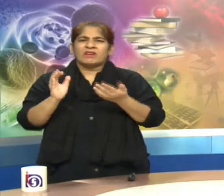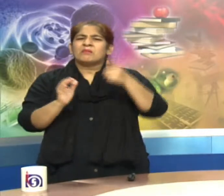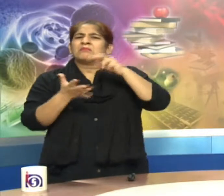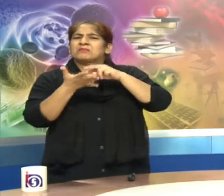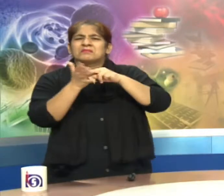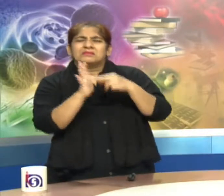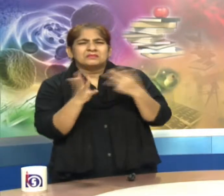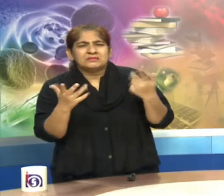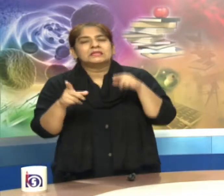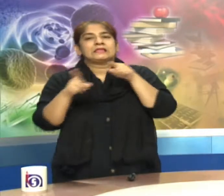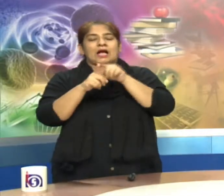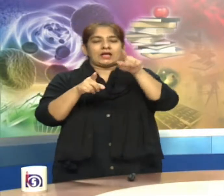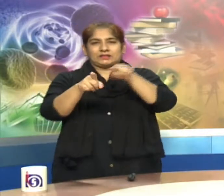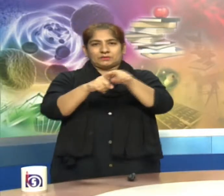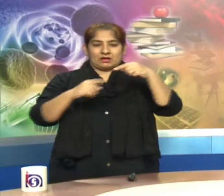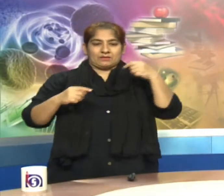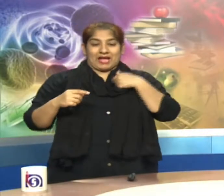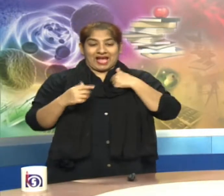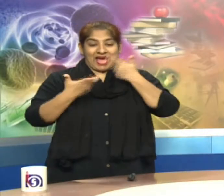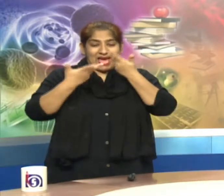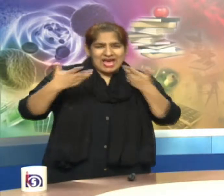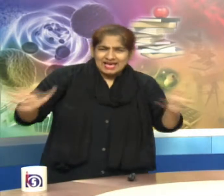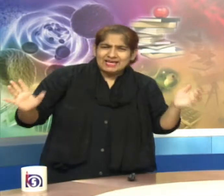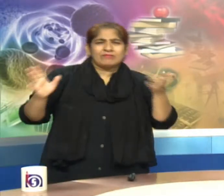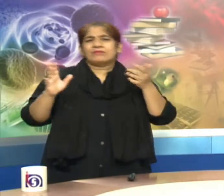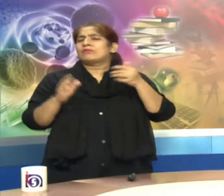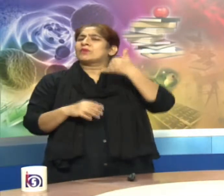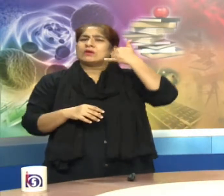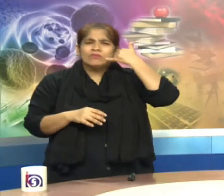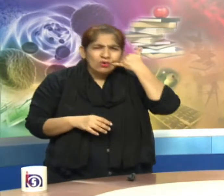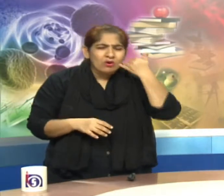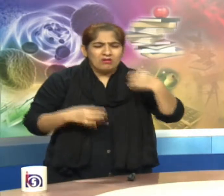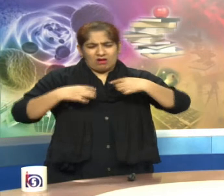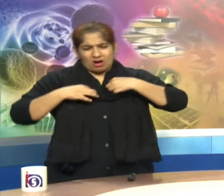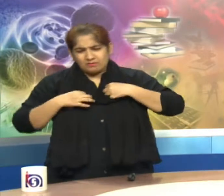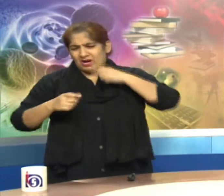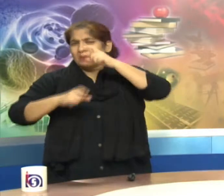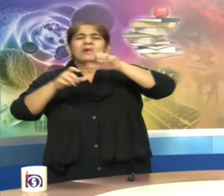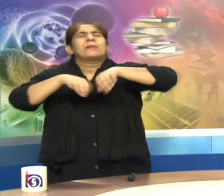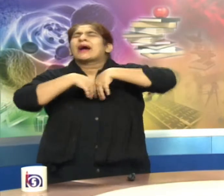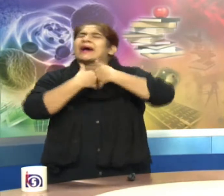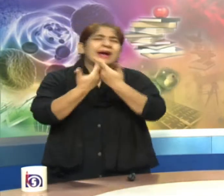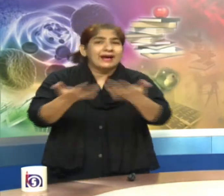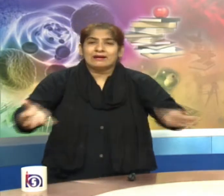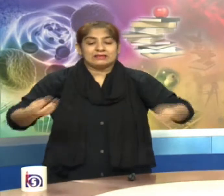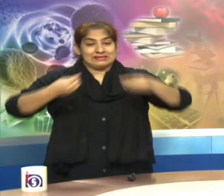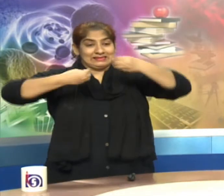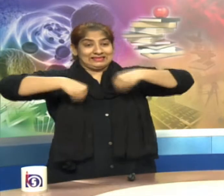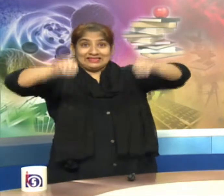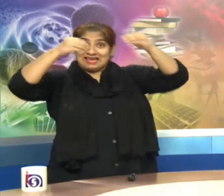Below that, you can see a point, after sales services. So it is also a benefit to the customer,